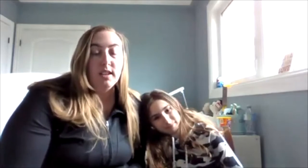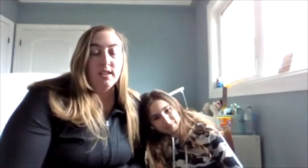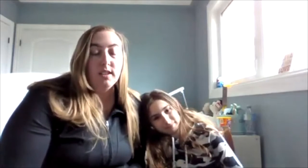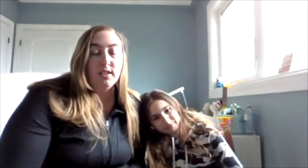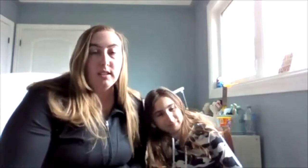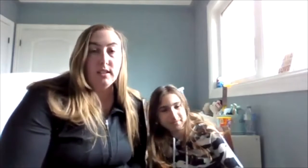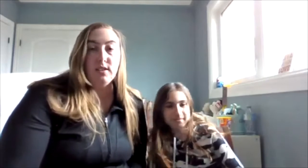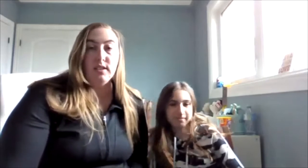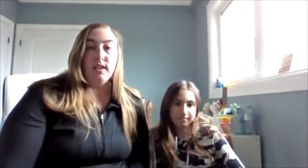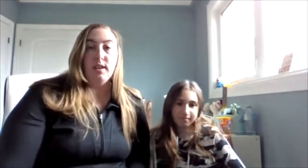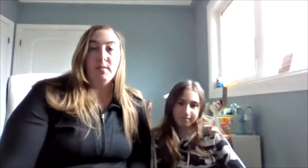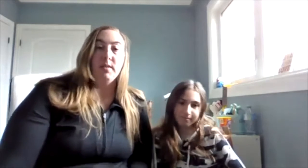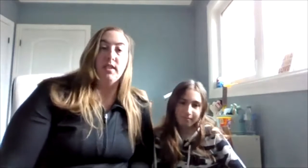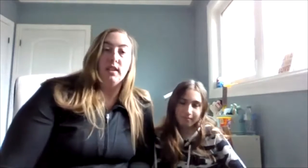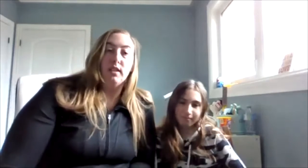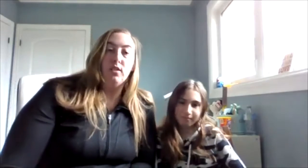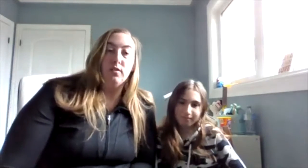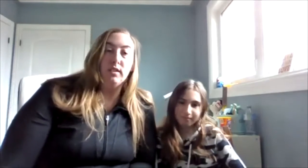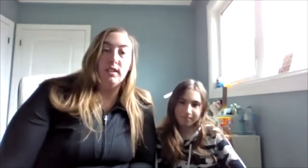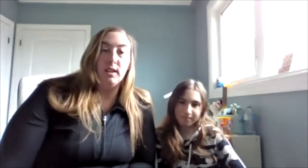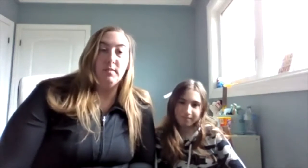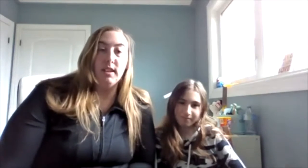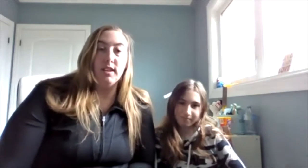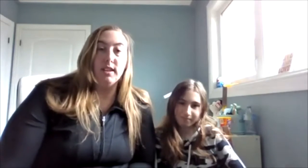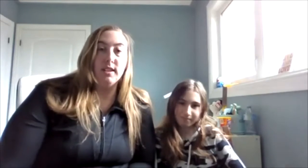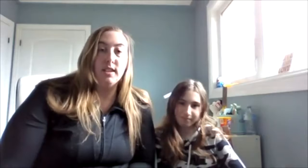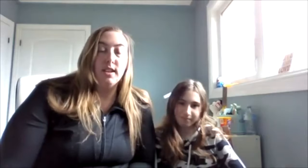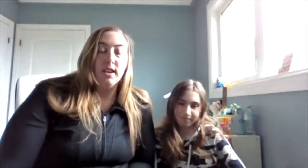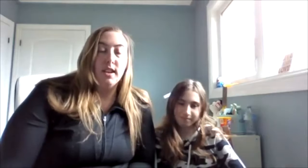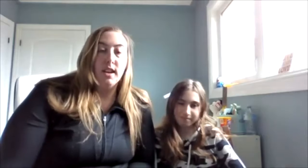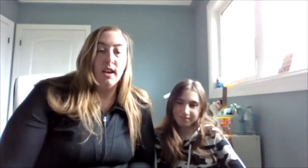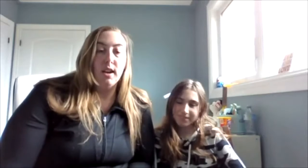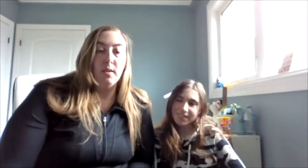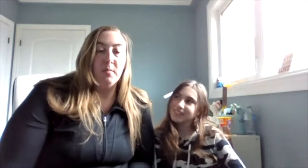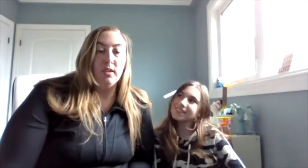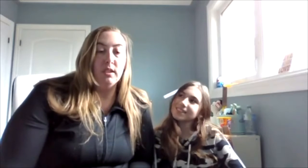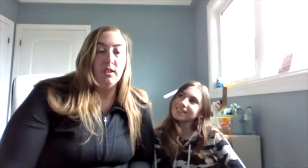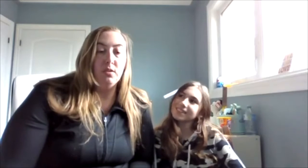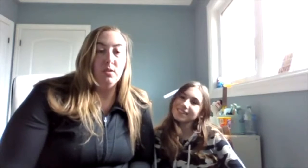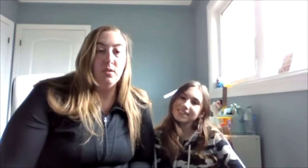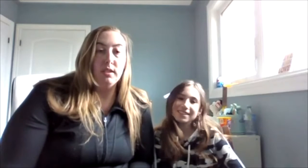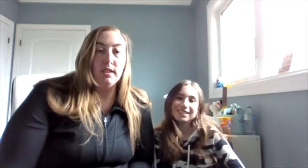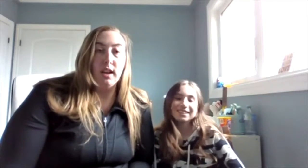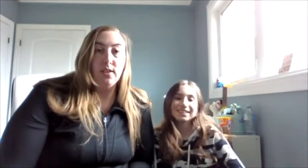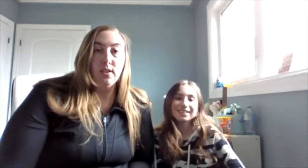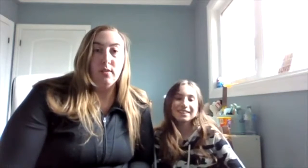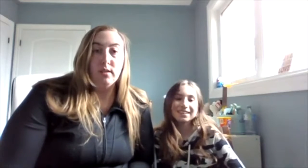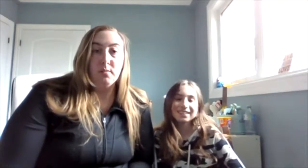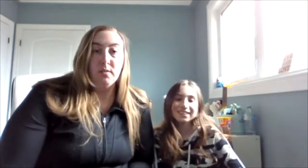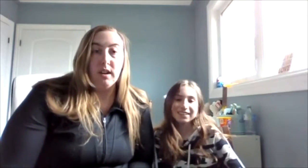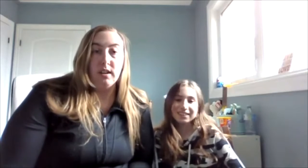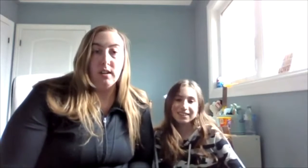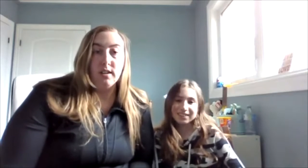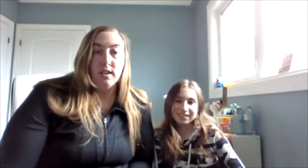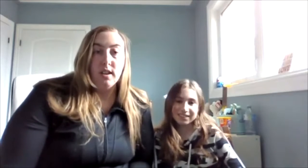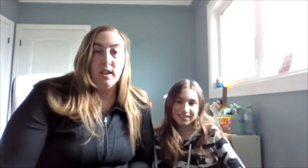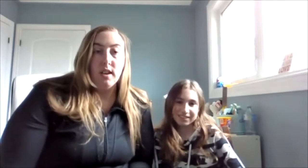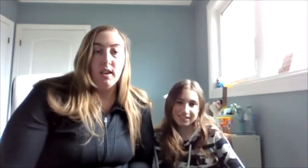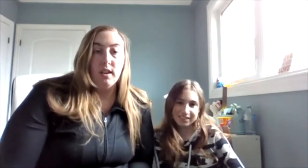So that's good. She's going to help me with the children's time today. We're going to sign the Lord's Prayer.